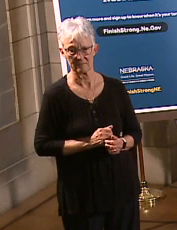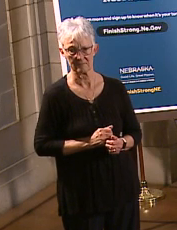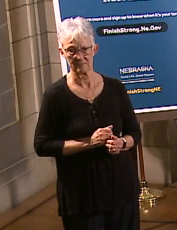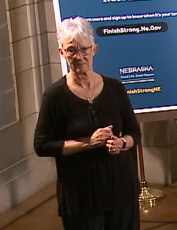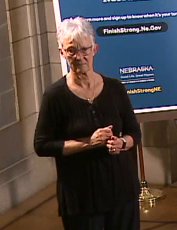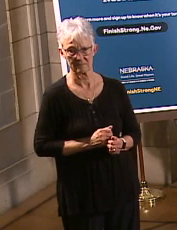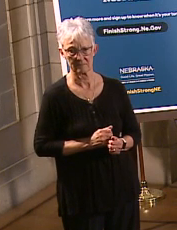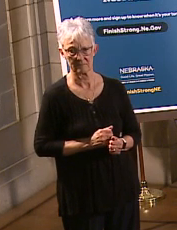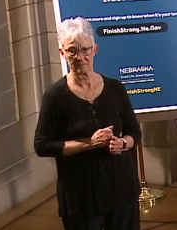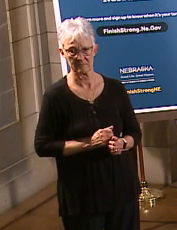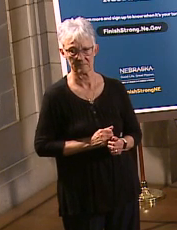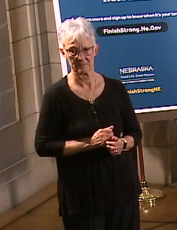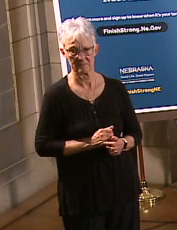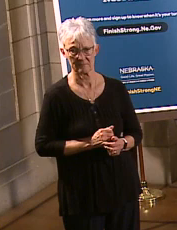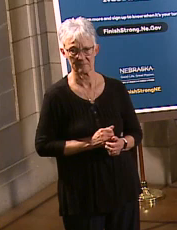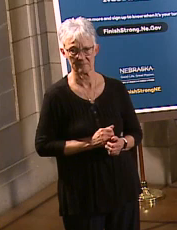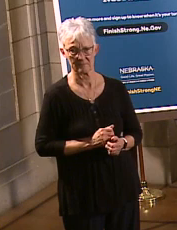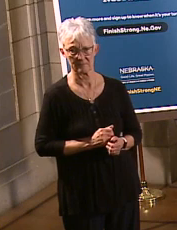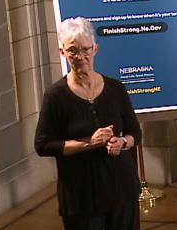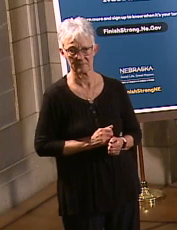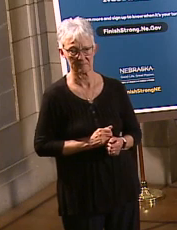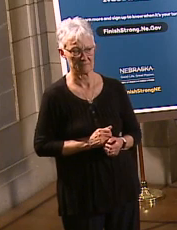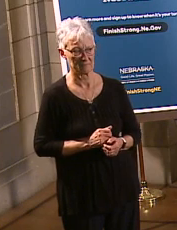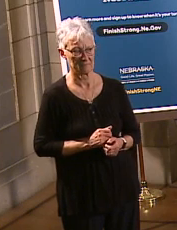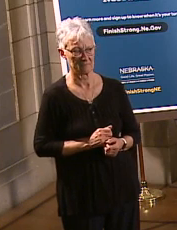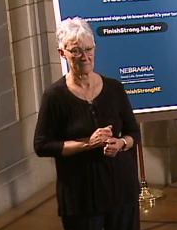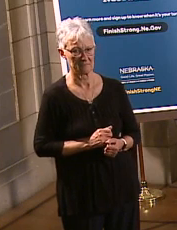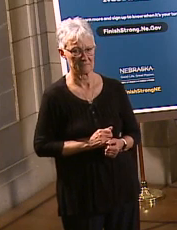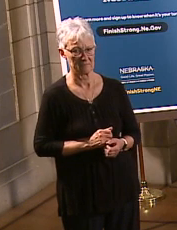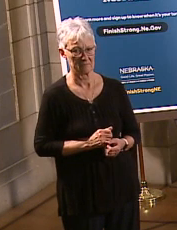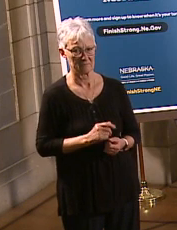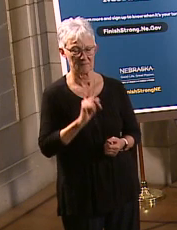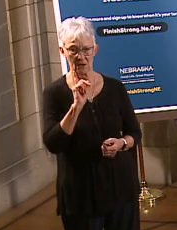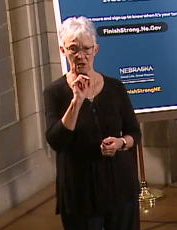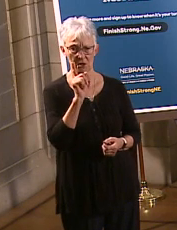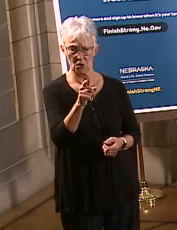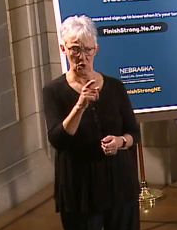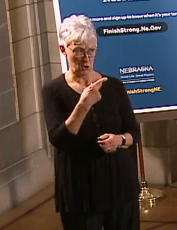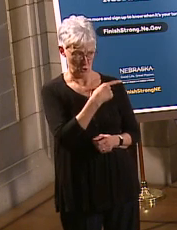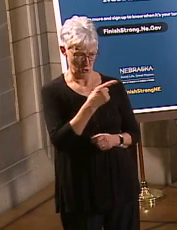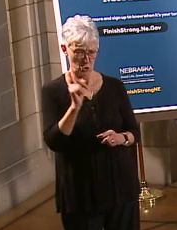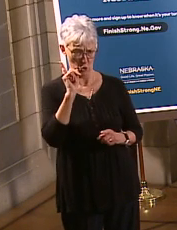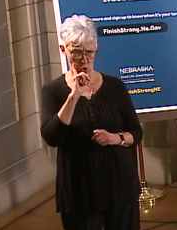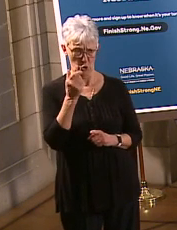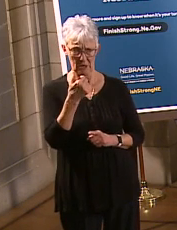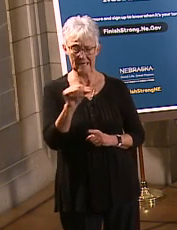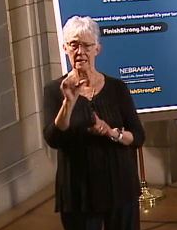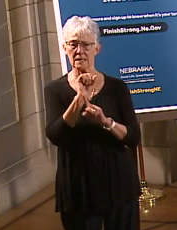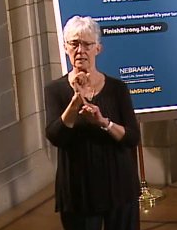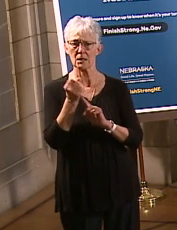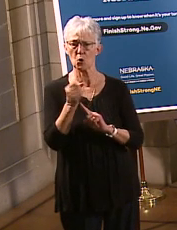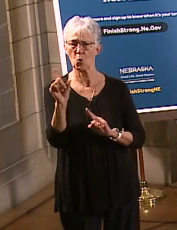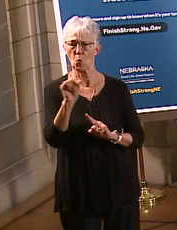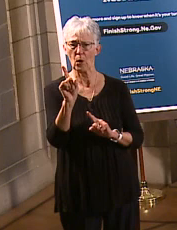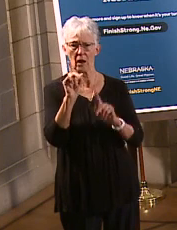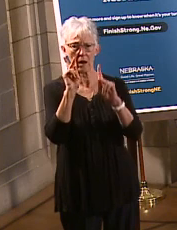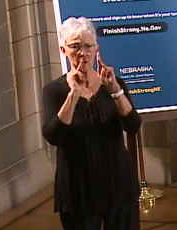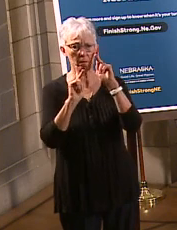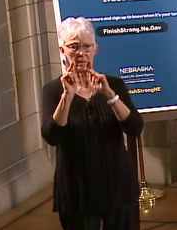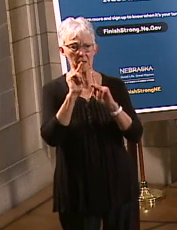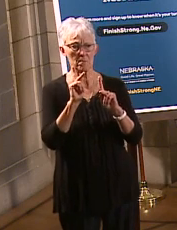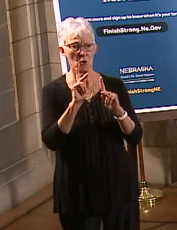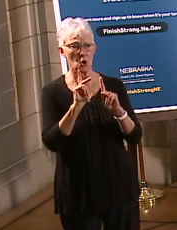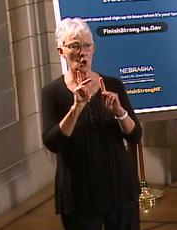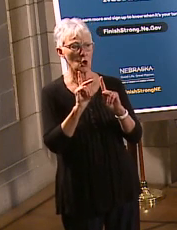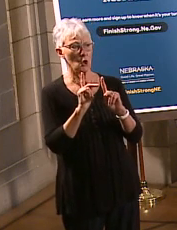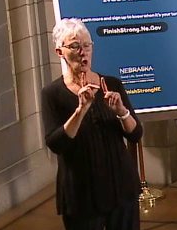community to kind of hunt for vaccines in smaller communities to get vaccines? And is that how you envisioned